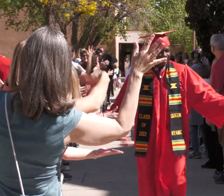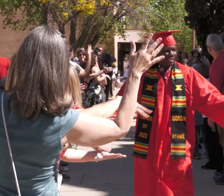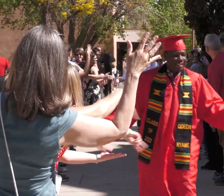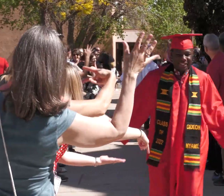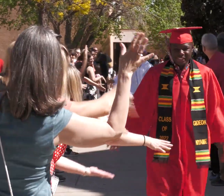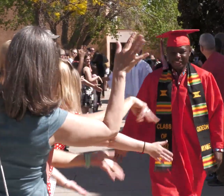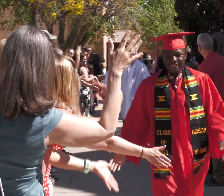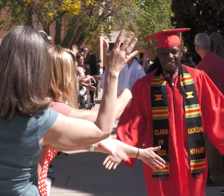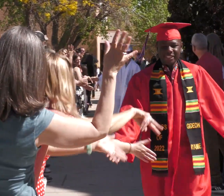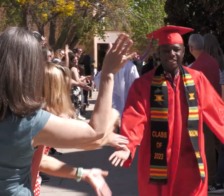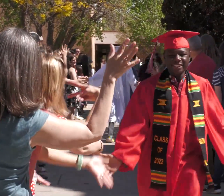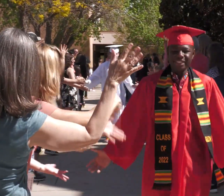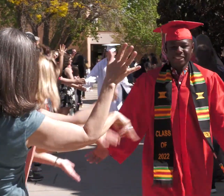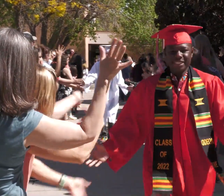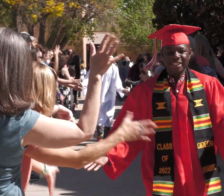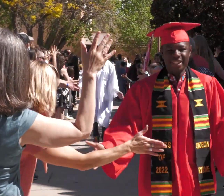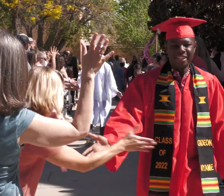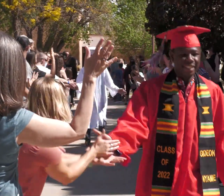the sidewalk.